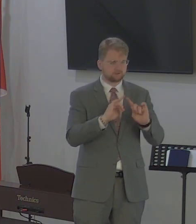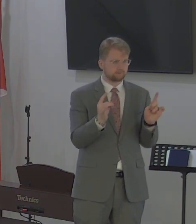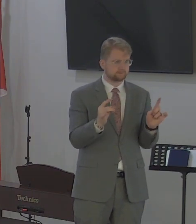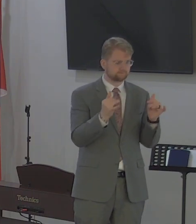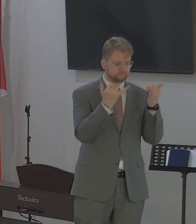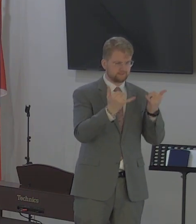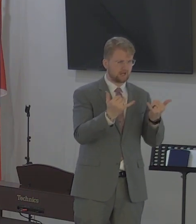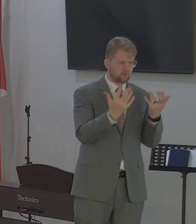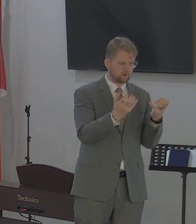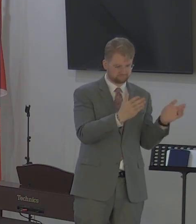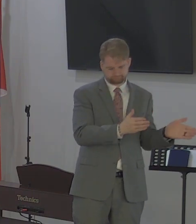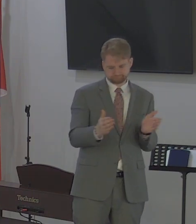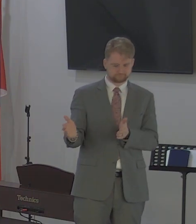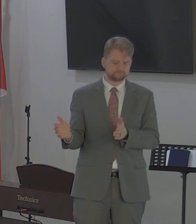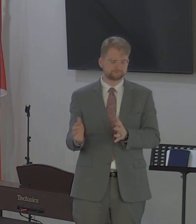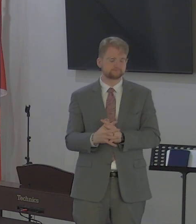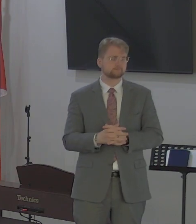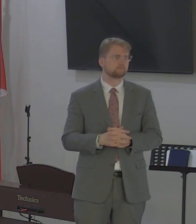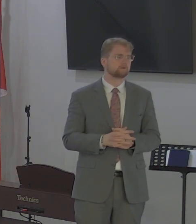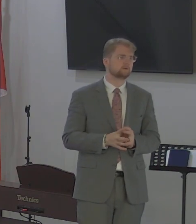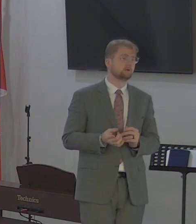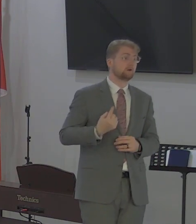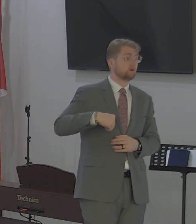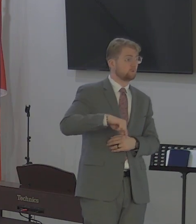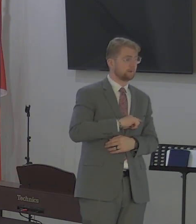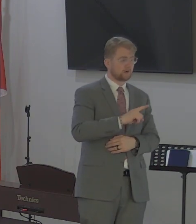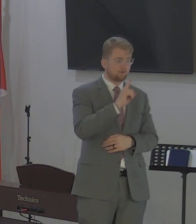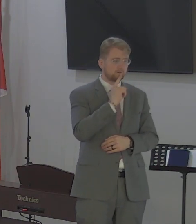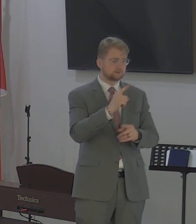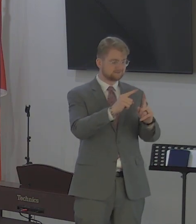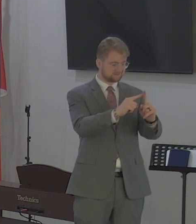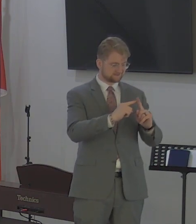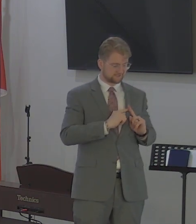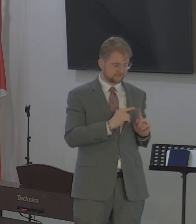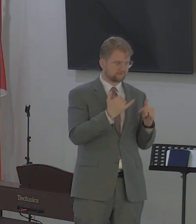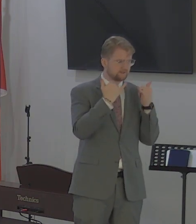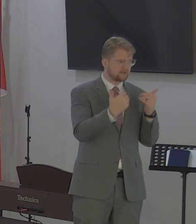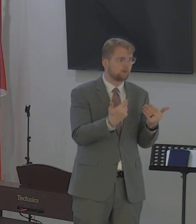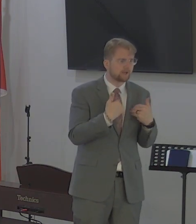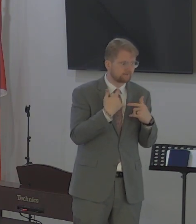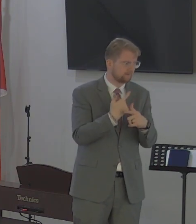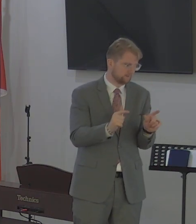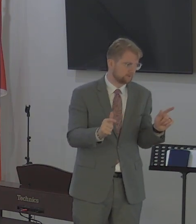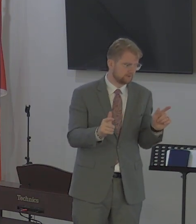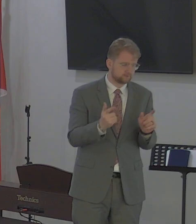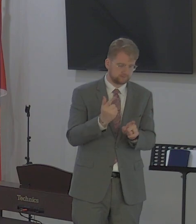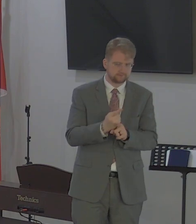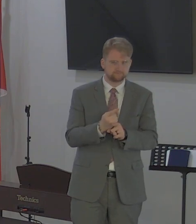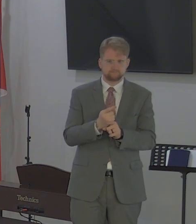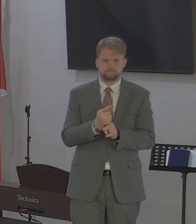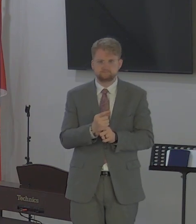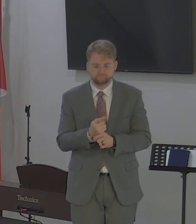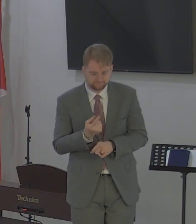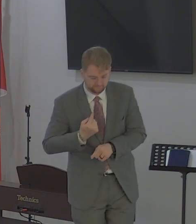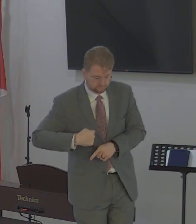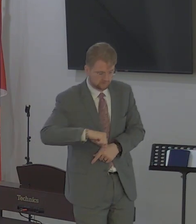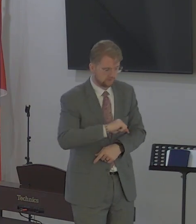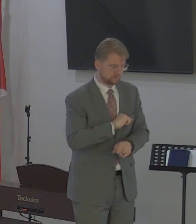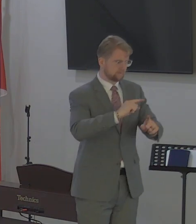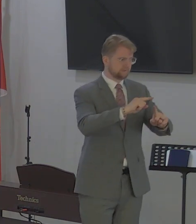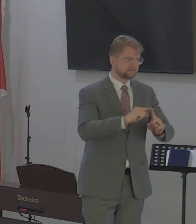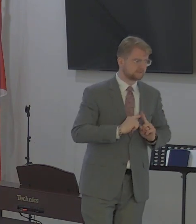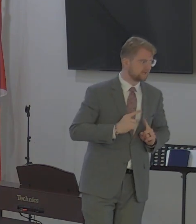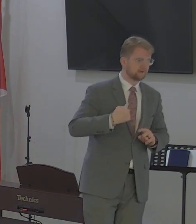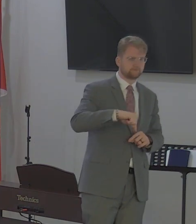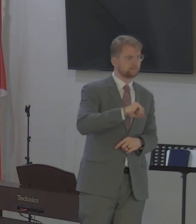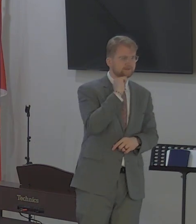We're saved. We have this liberty. We're saved. We don't have to follow the law. We don't have